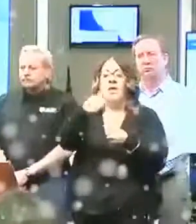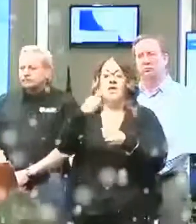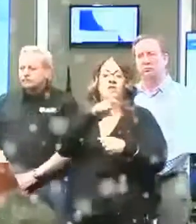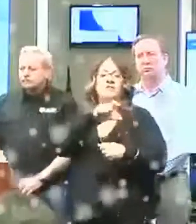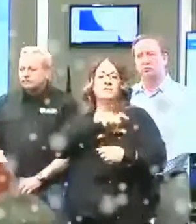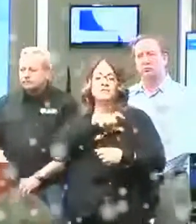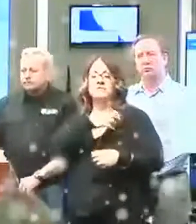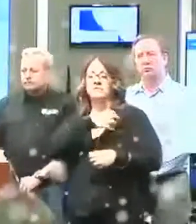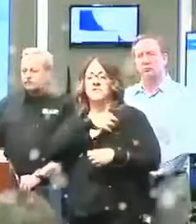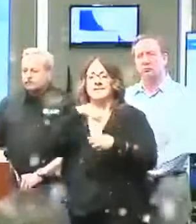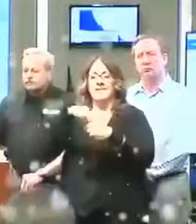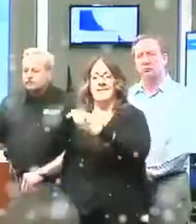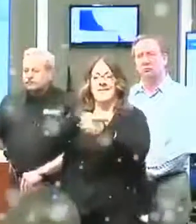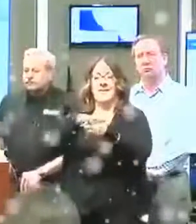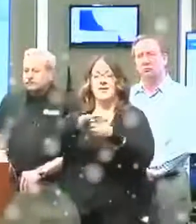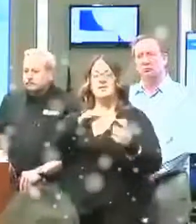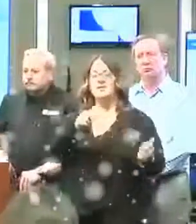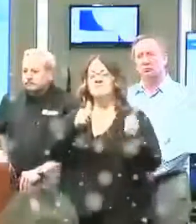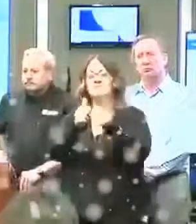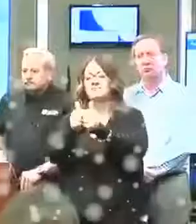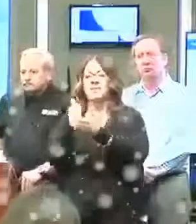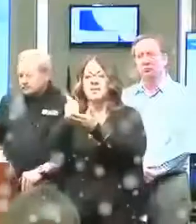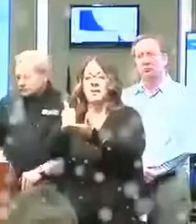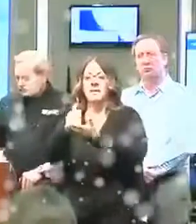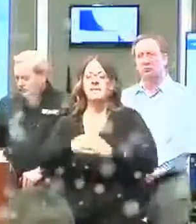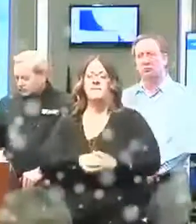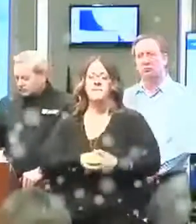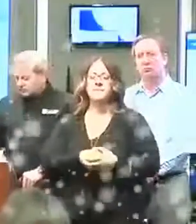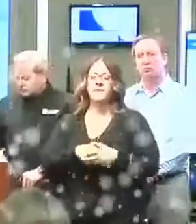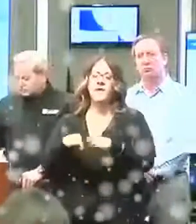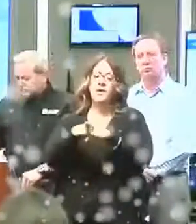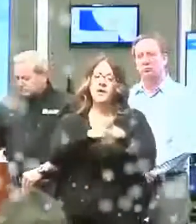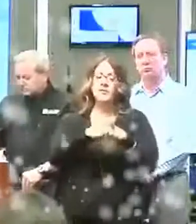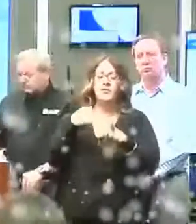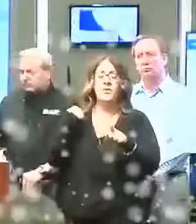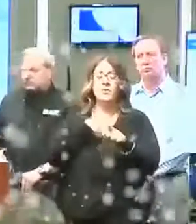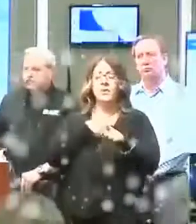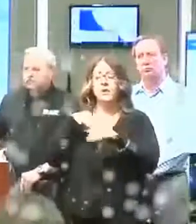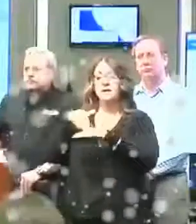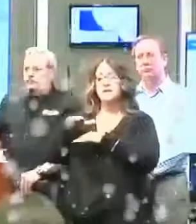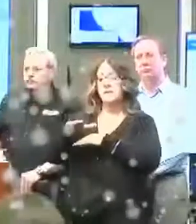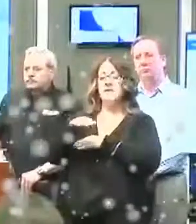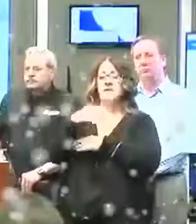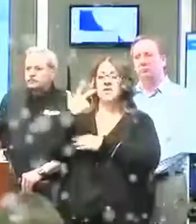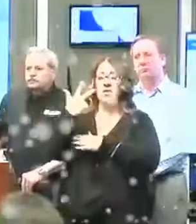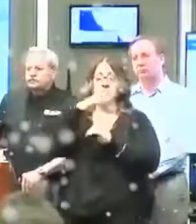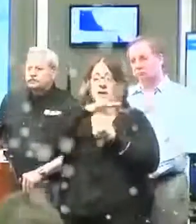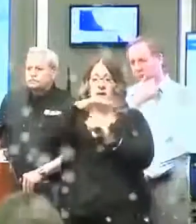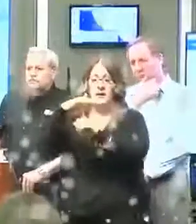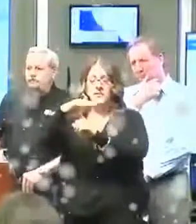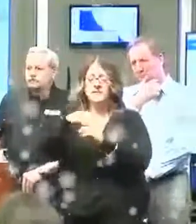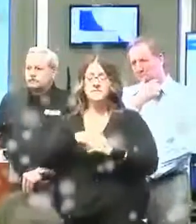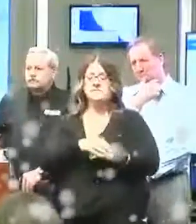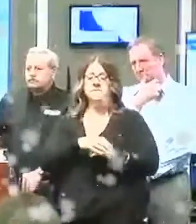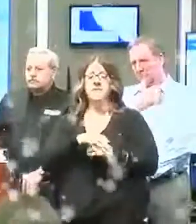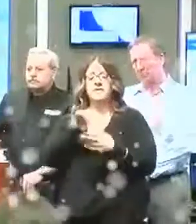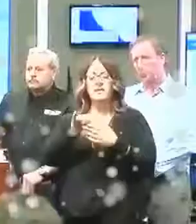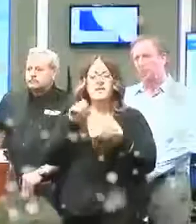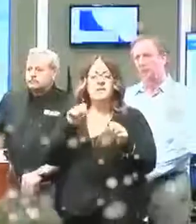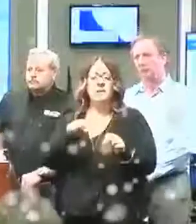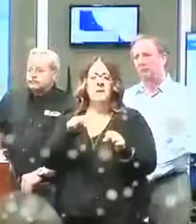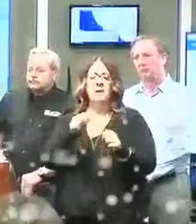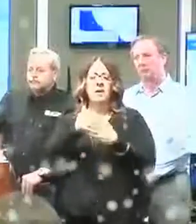be needed. Additionally to the personnel, we brought in some other assets. We brought in 3 helicopters that can